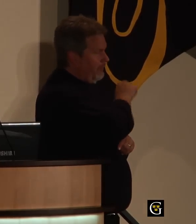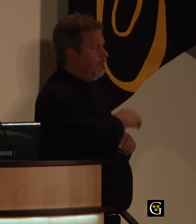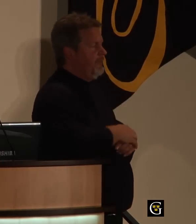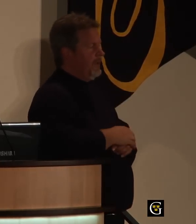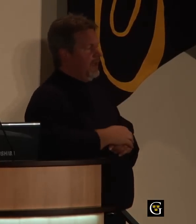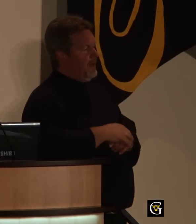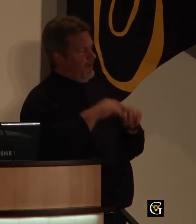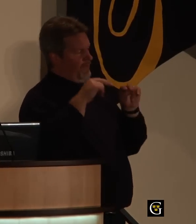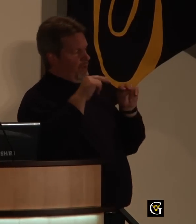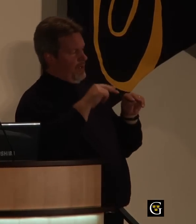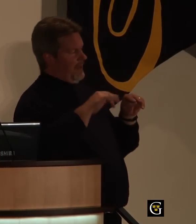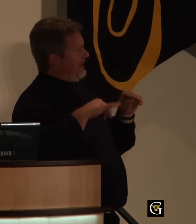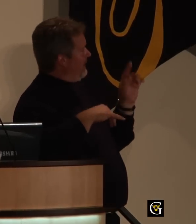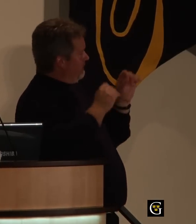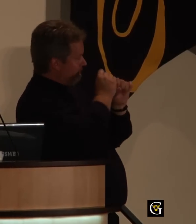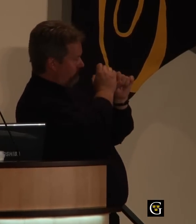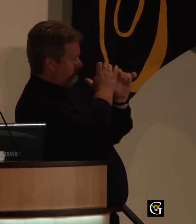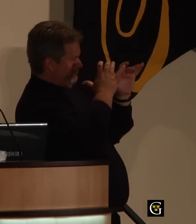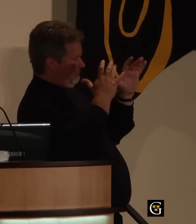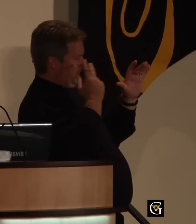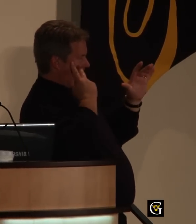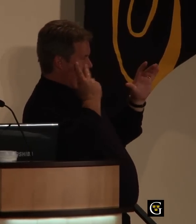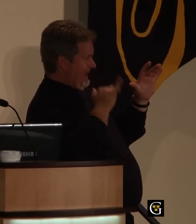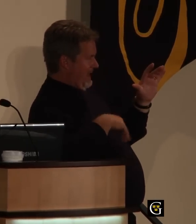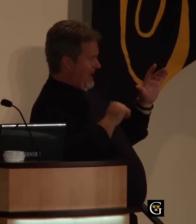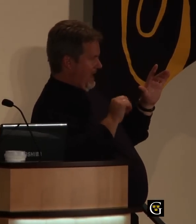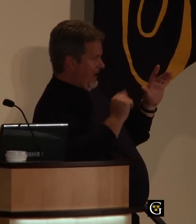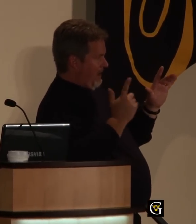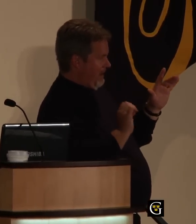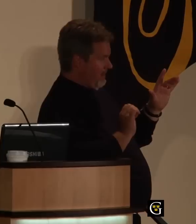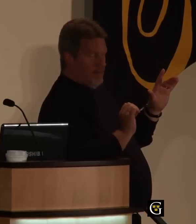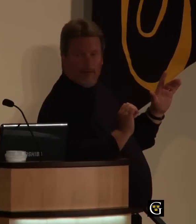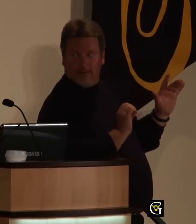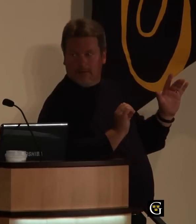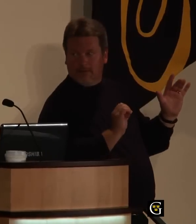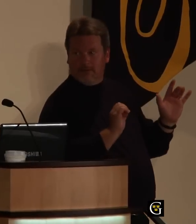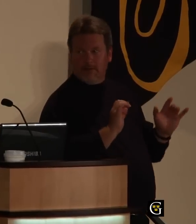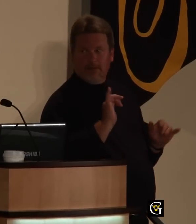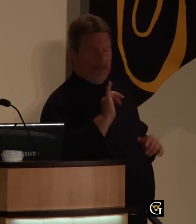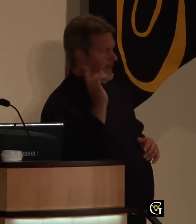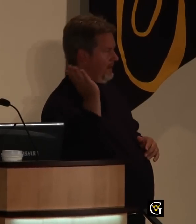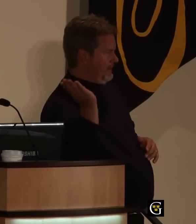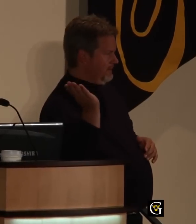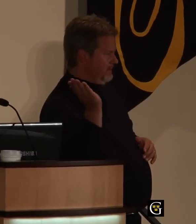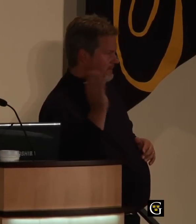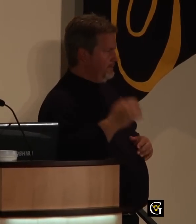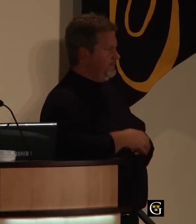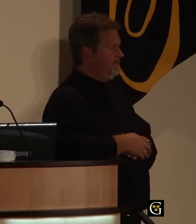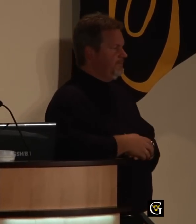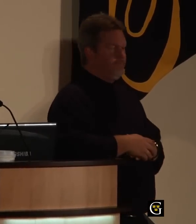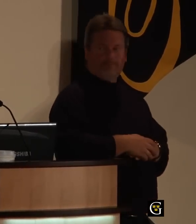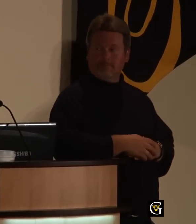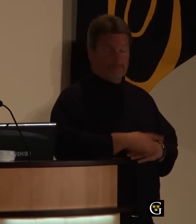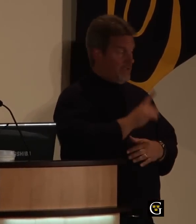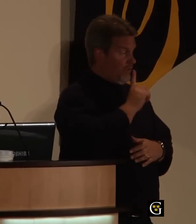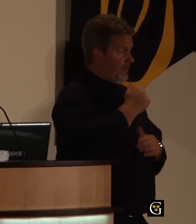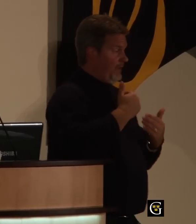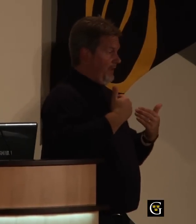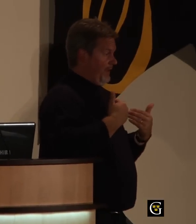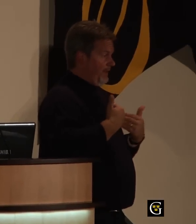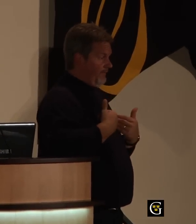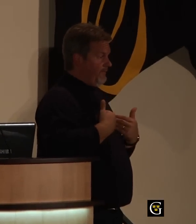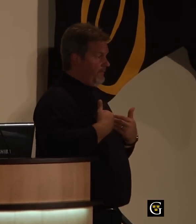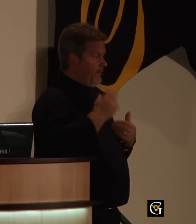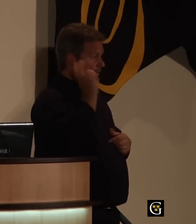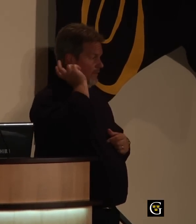if you look at me, that map you see is basically where this is, like that. Now, I actually have a cochlear